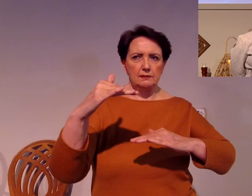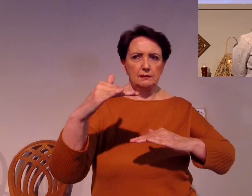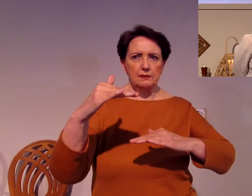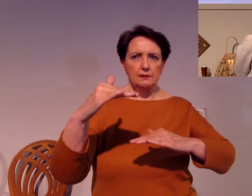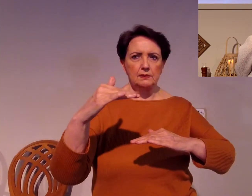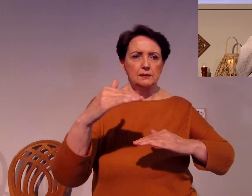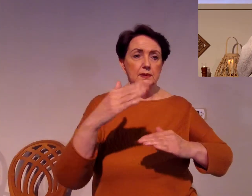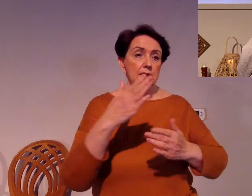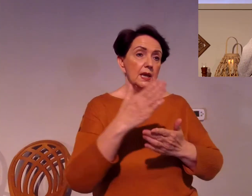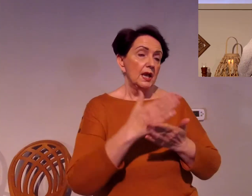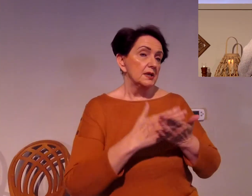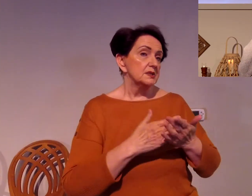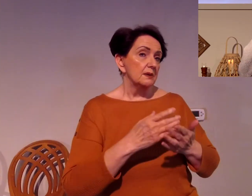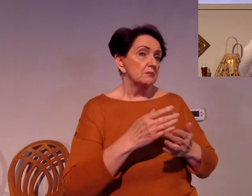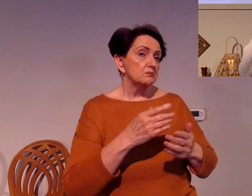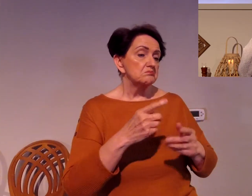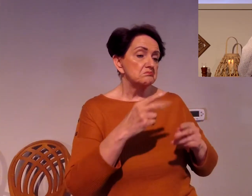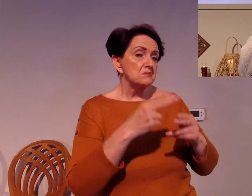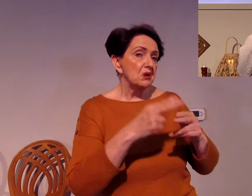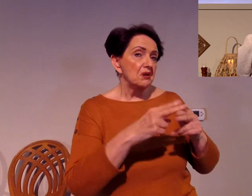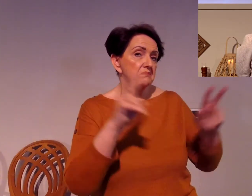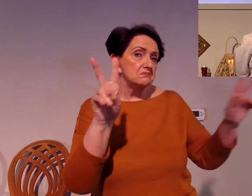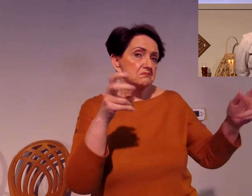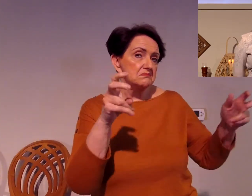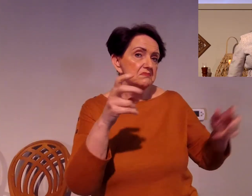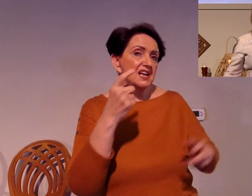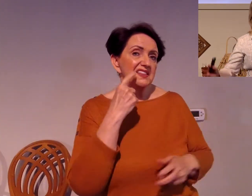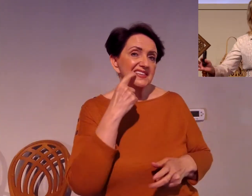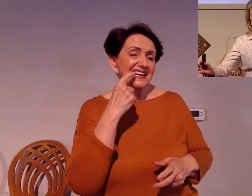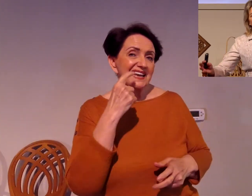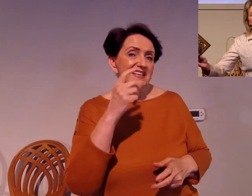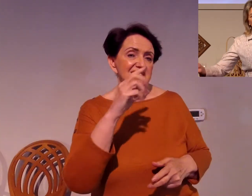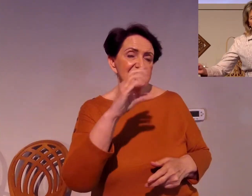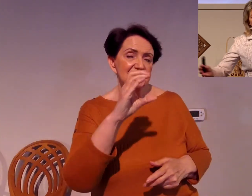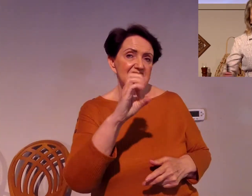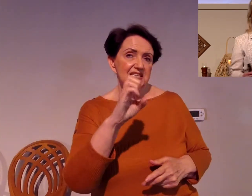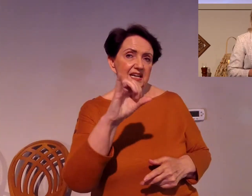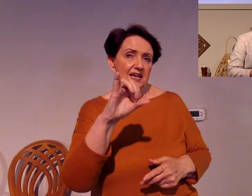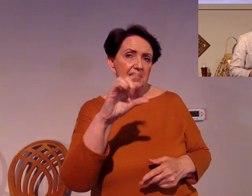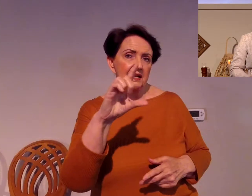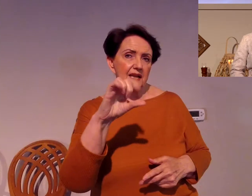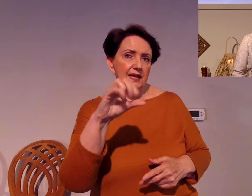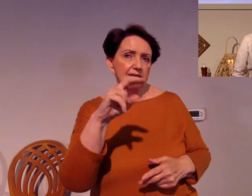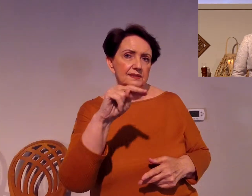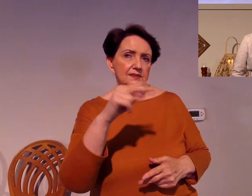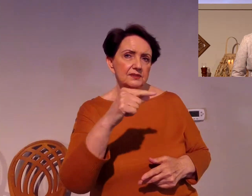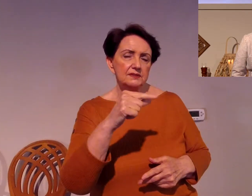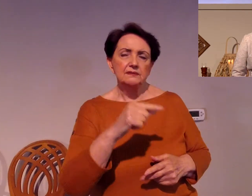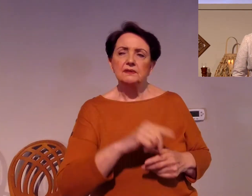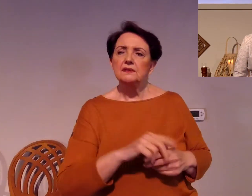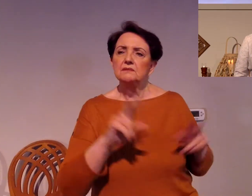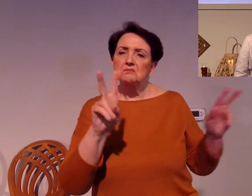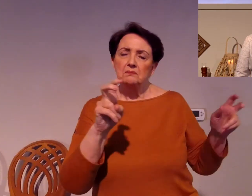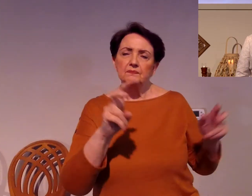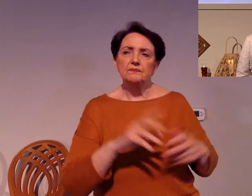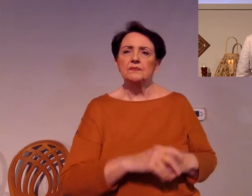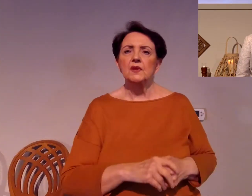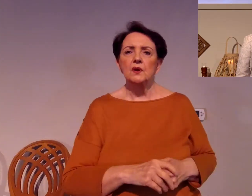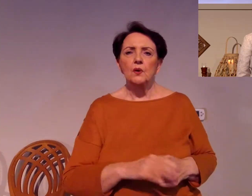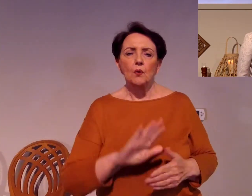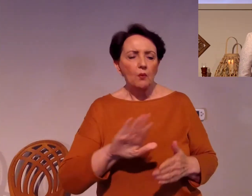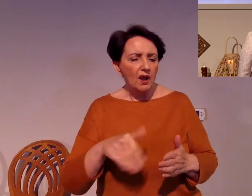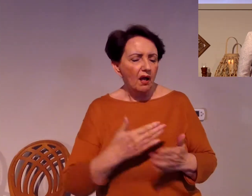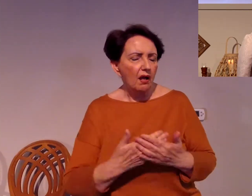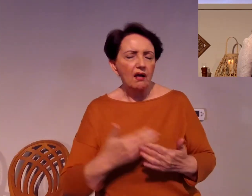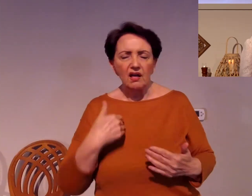Some might call it the glass ceiling, okay, if you think of workplace, but we all tend to have an upper